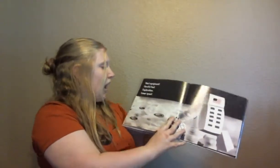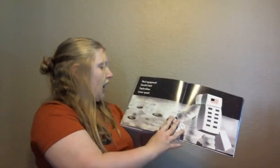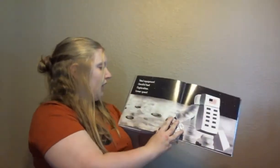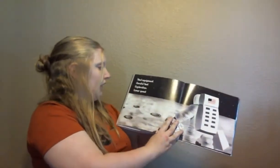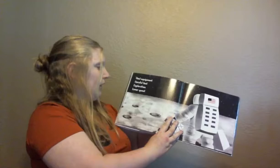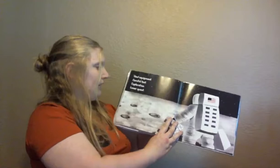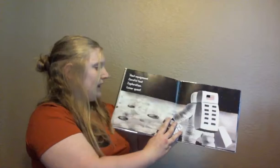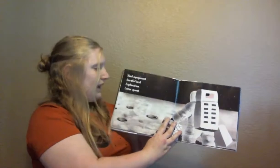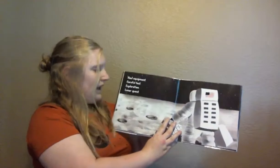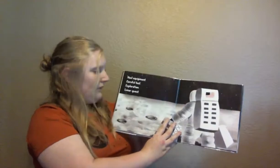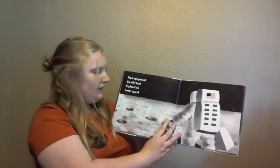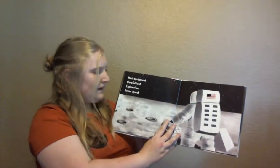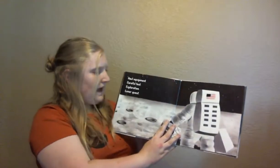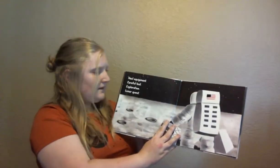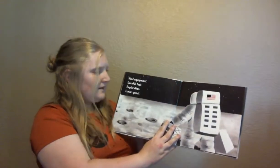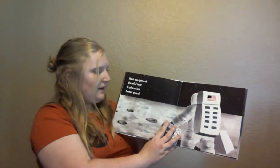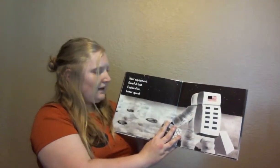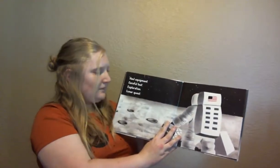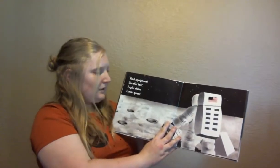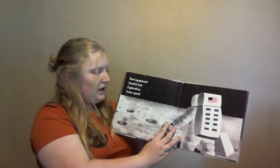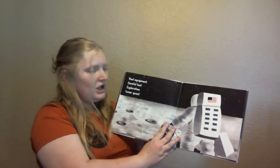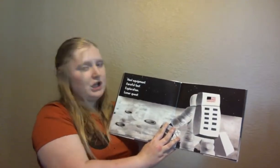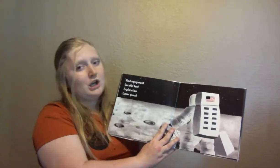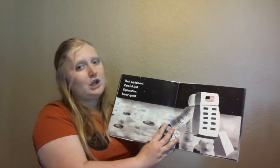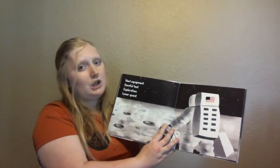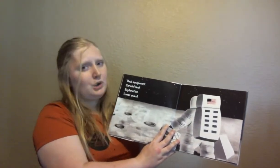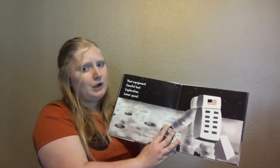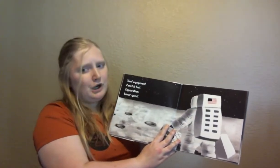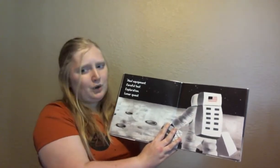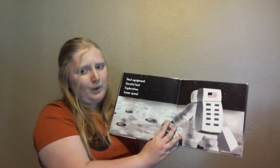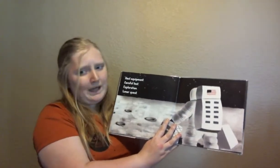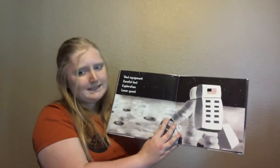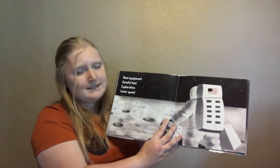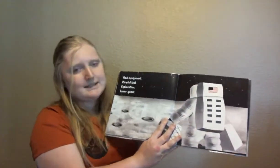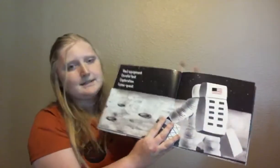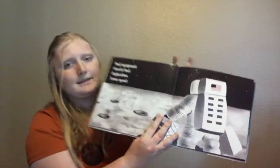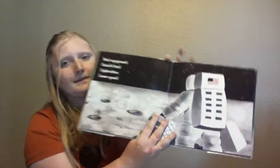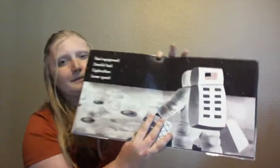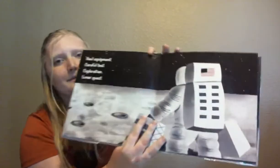Hull equipment, careful tests, exploration, lunar quest.